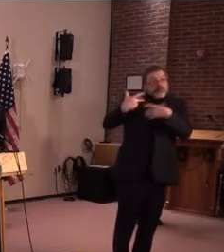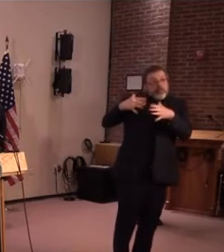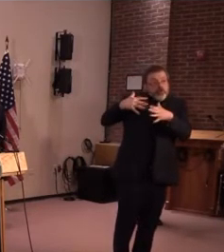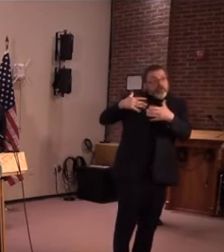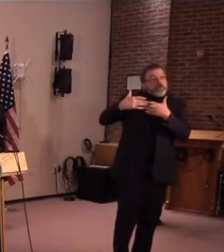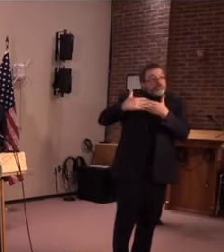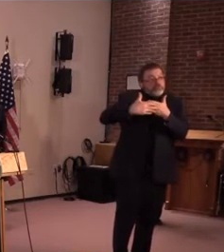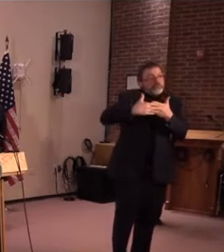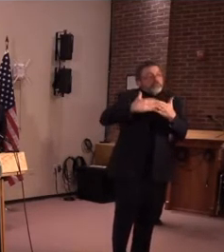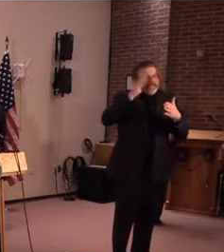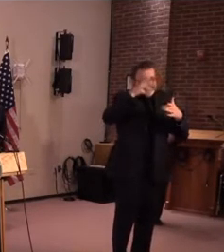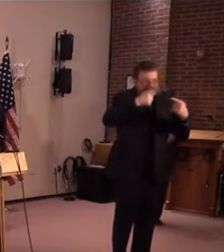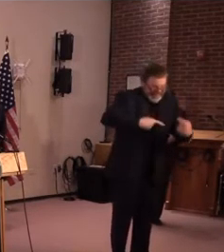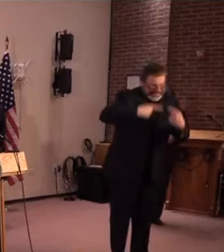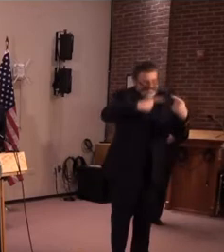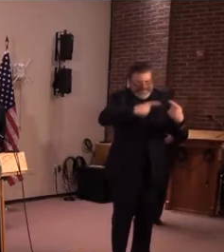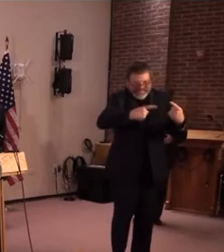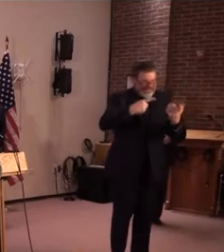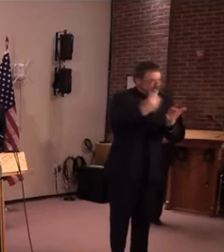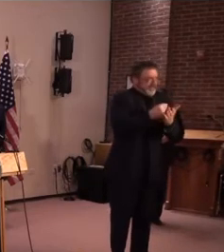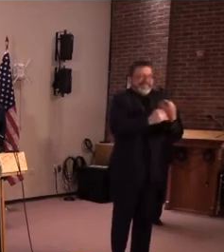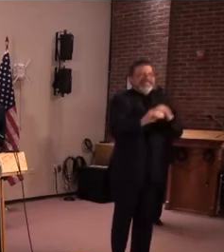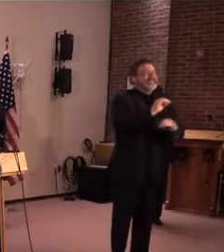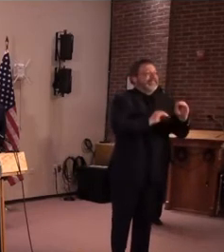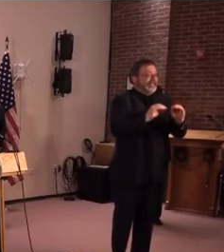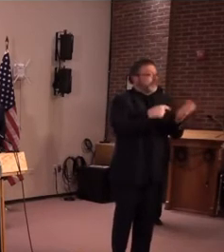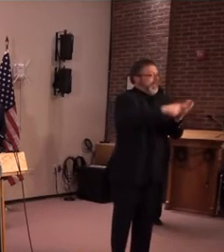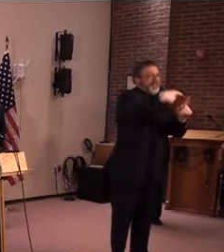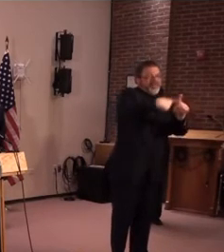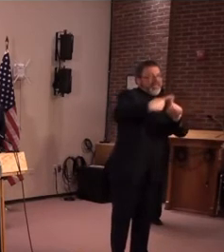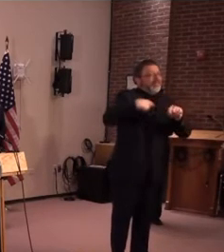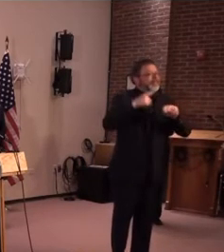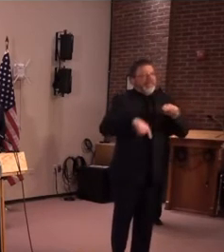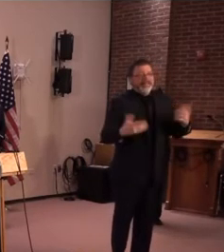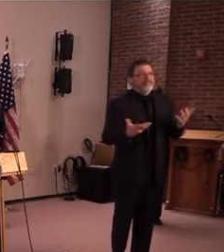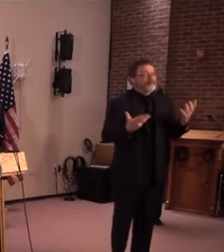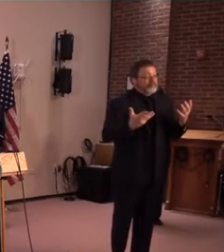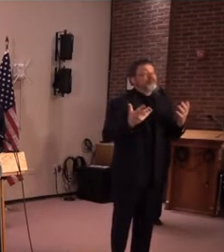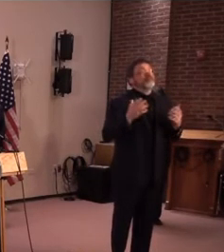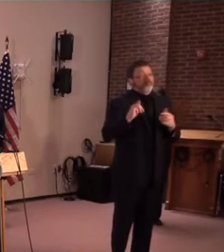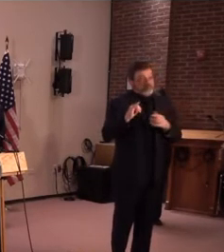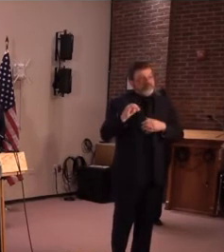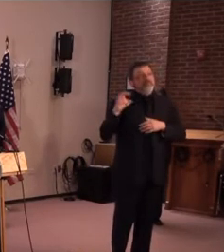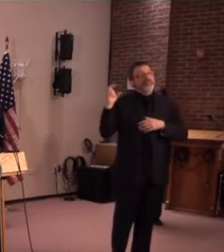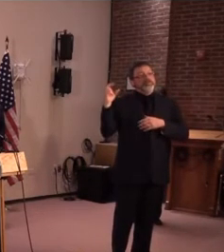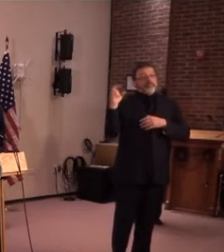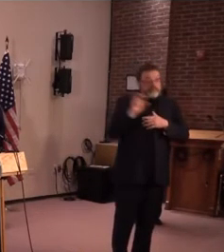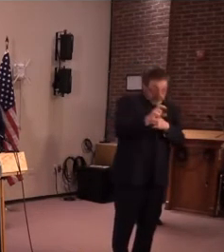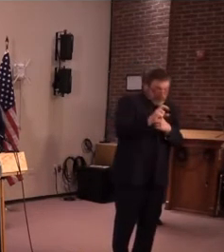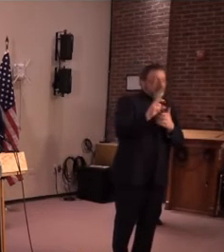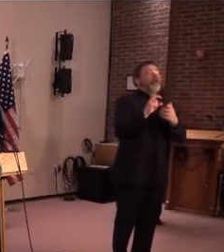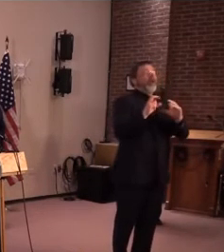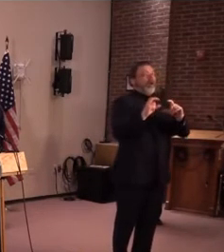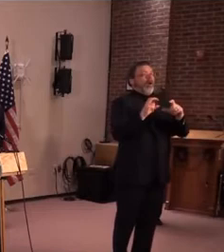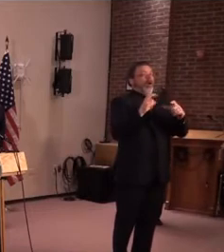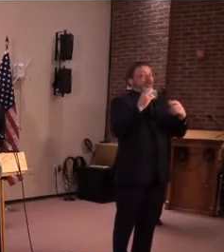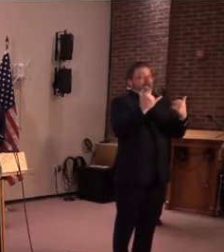payments. We can eliminate rental arrearages or past due rent and ensure tenants maintain their current